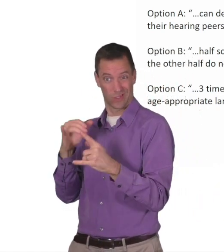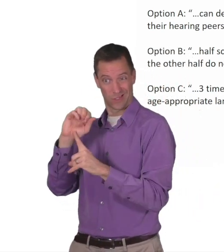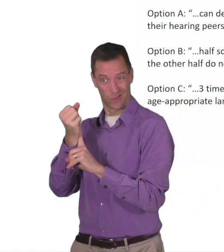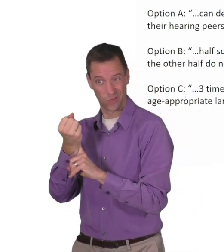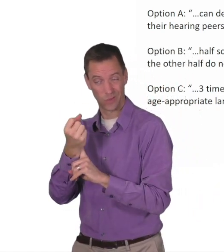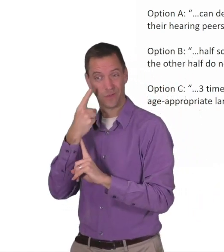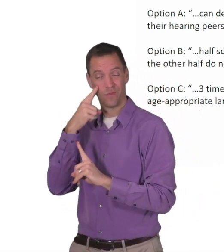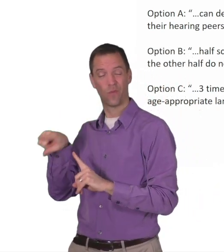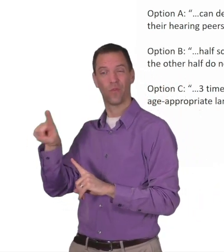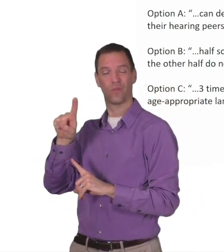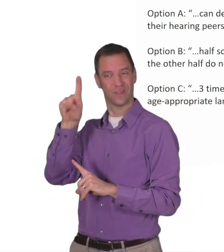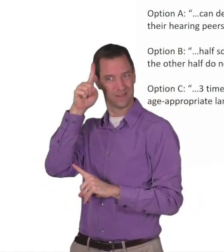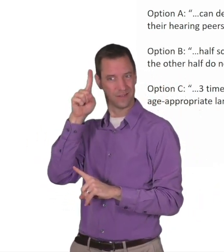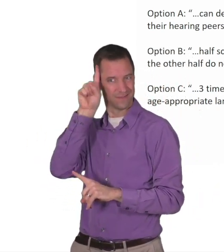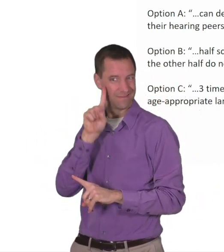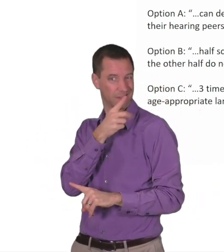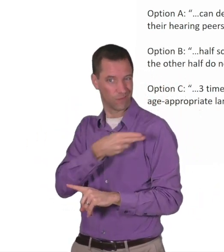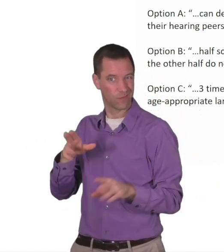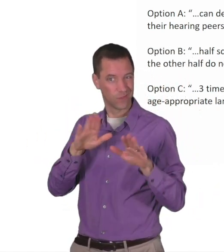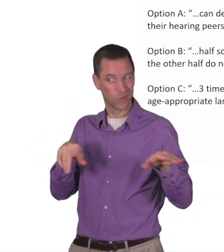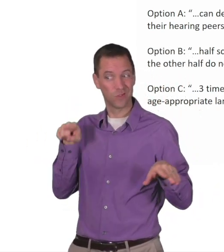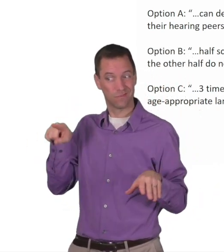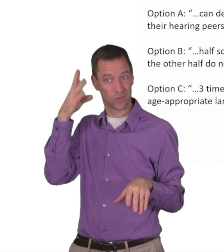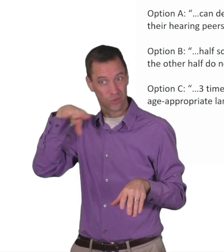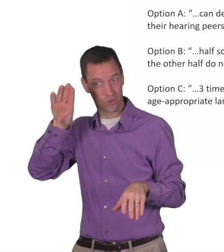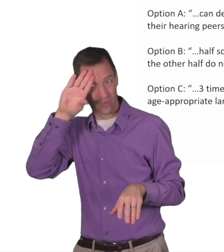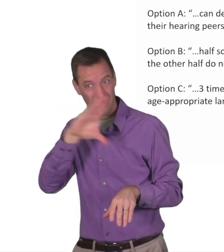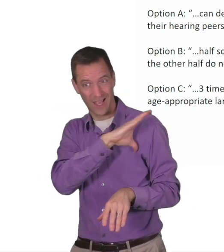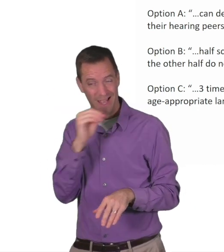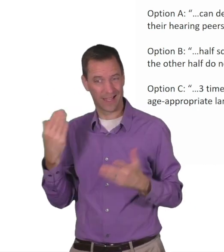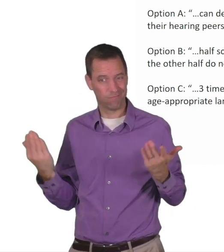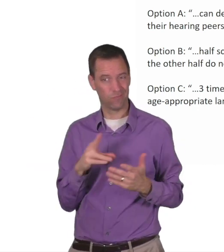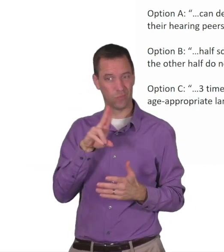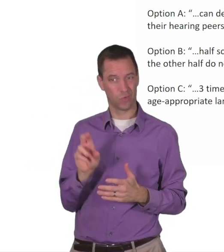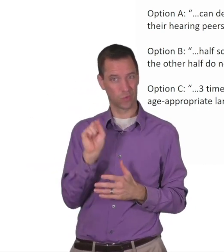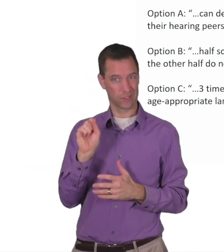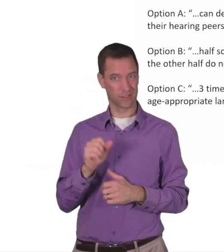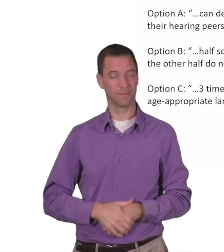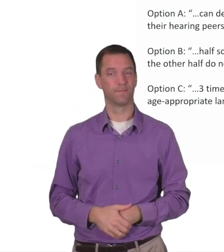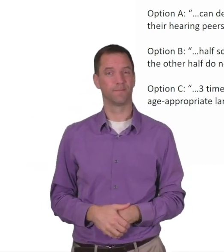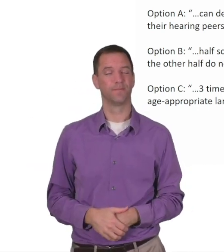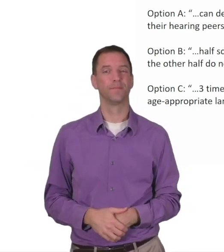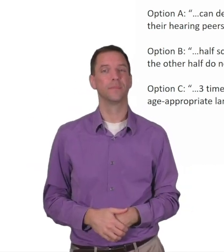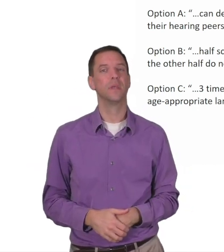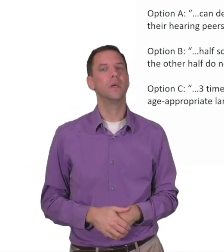example because this seems to be pretty close to the situation for deaf and hard of hearing children in Australia and in the US.